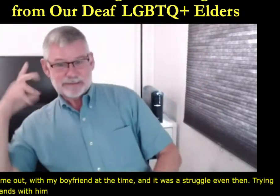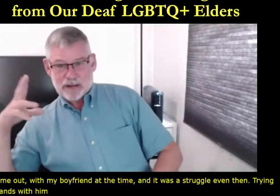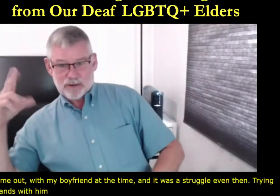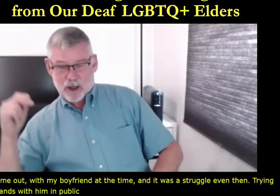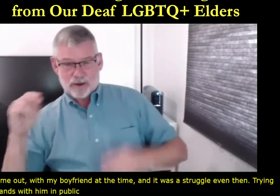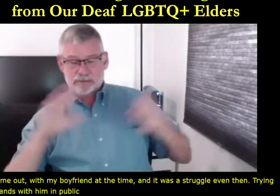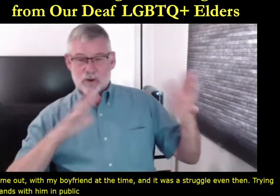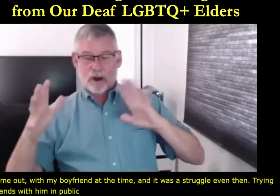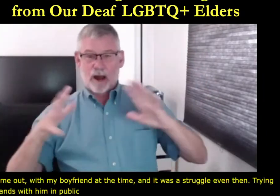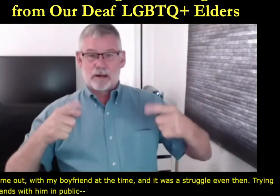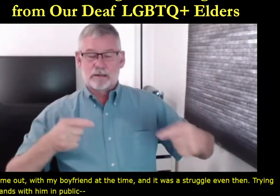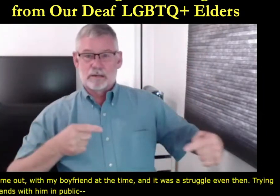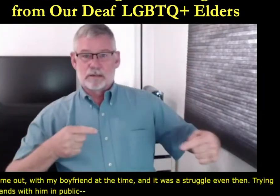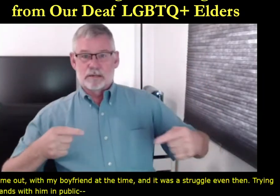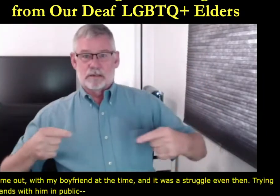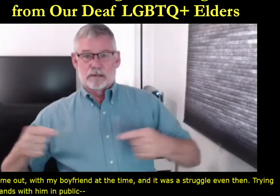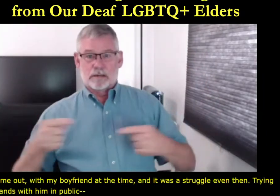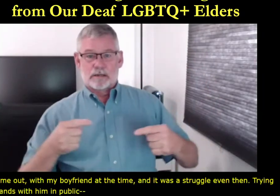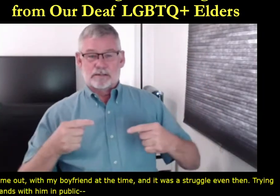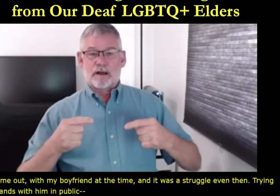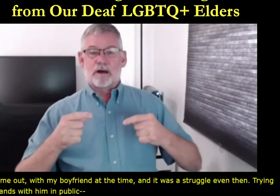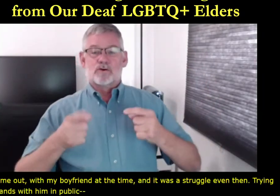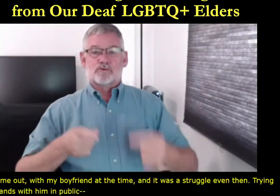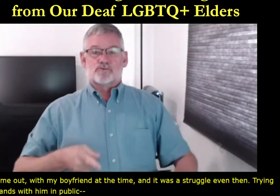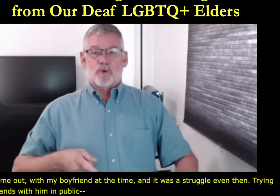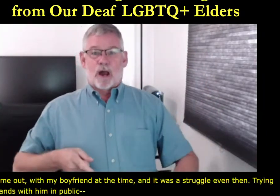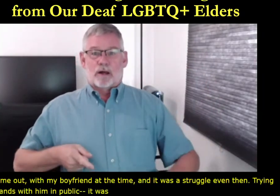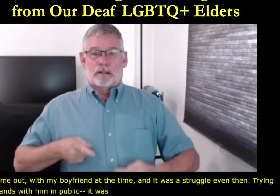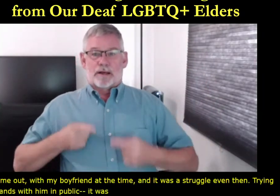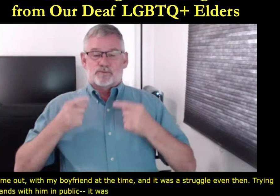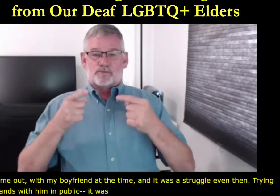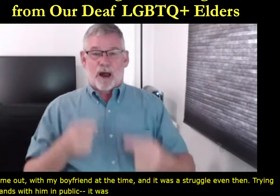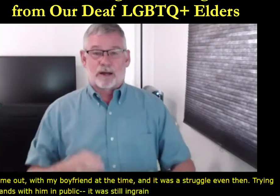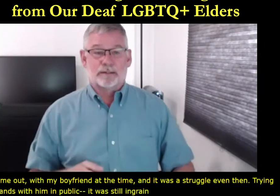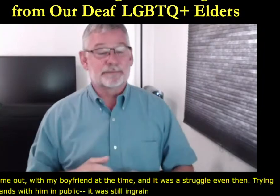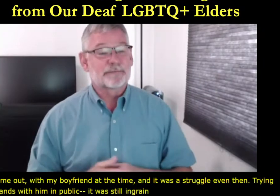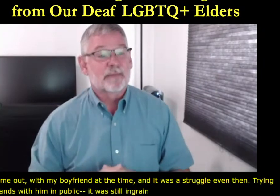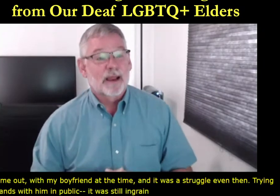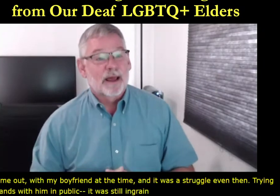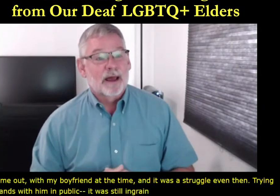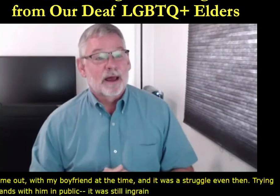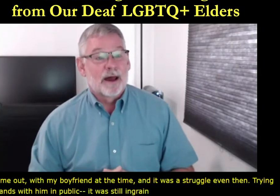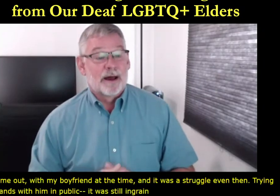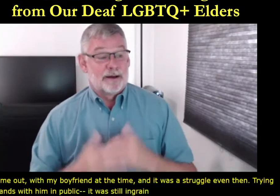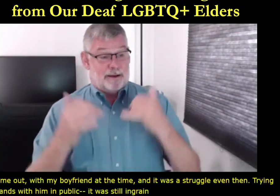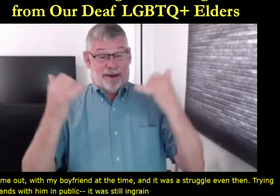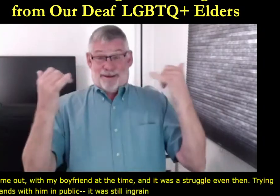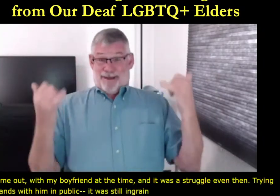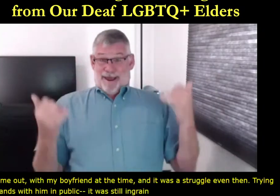who wanted to and the another part that was telling me don't do it it was the struggle that continued